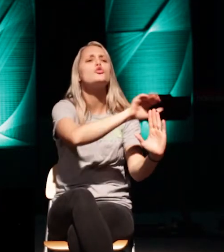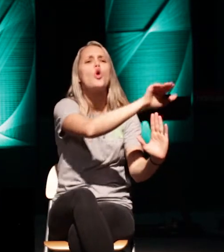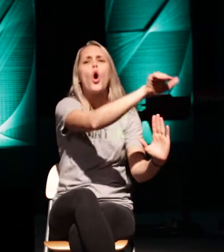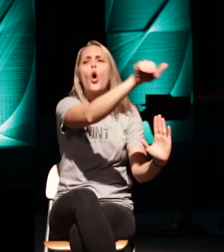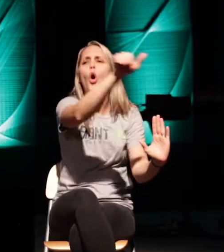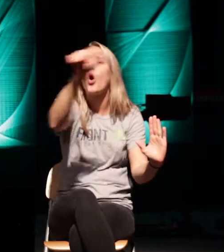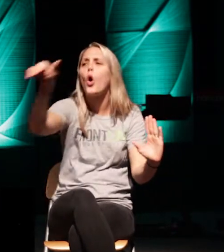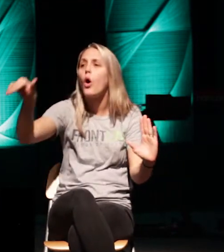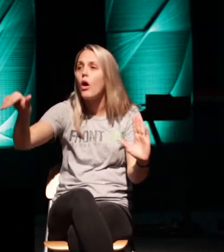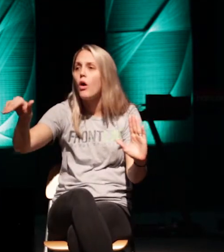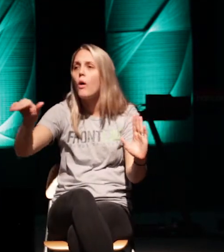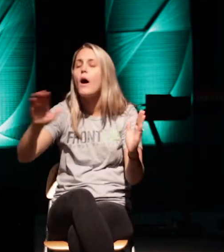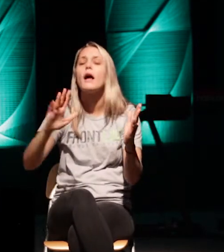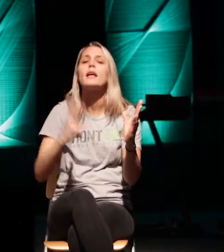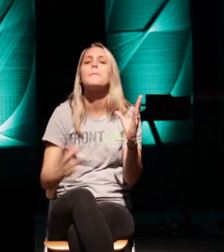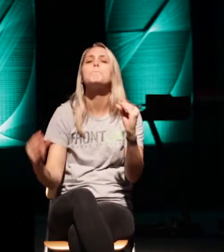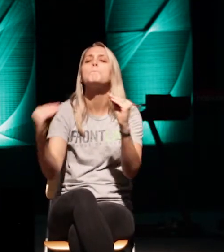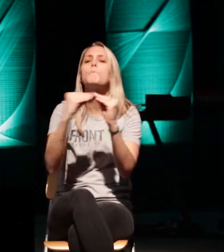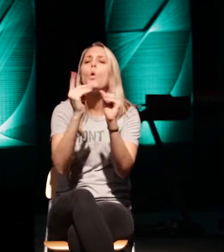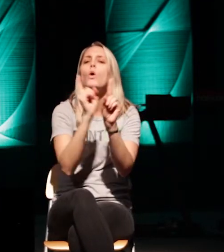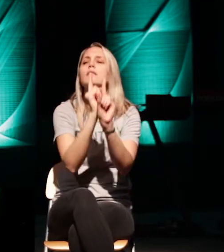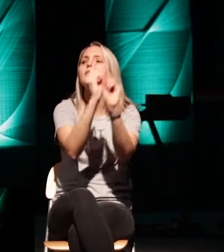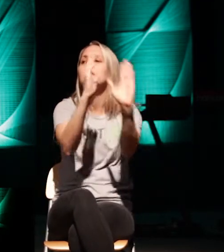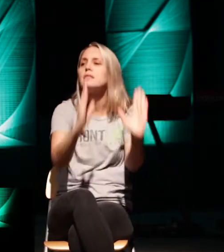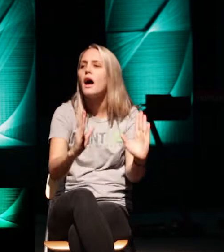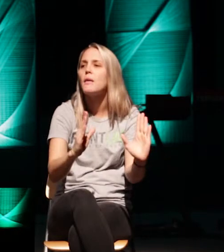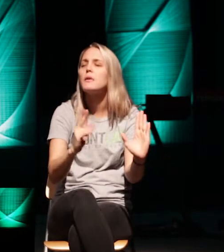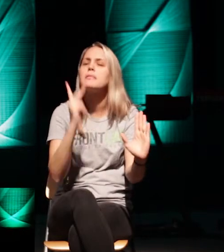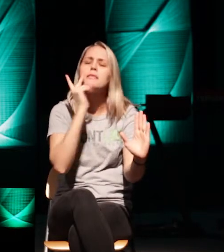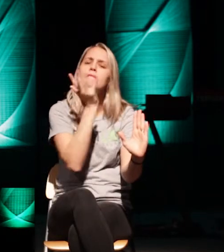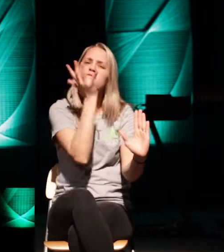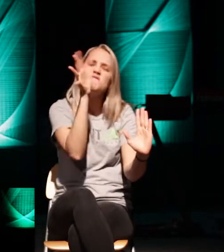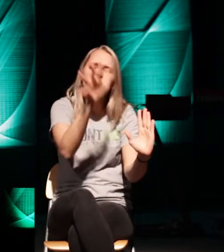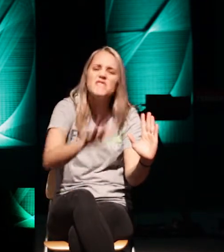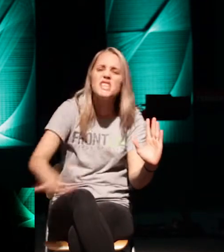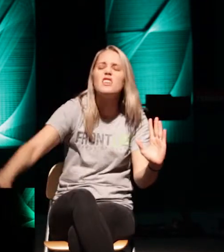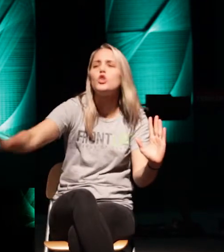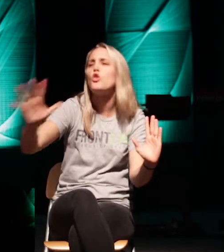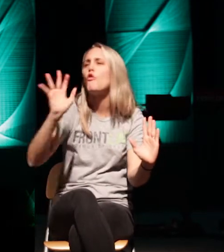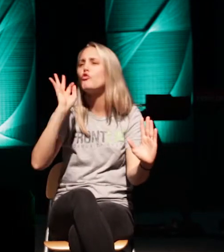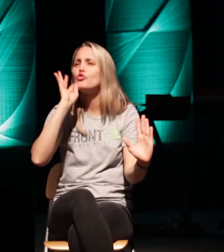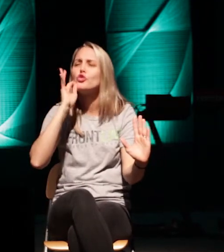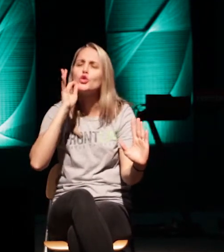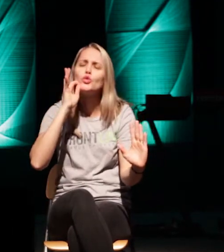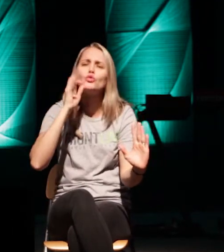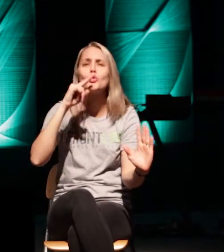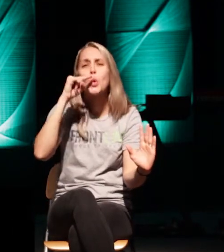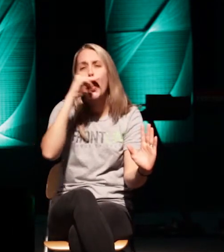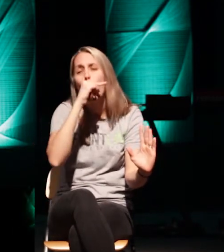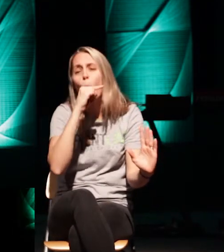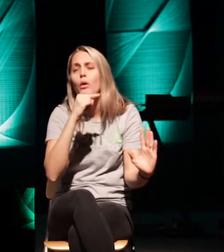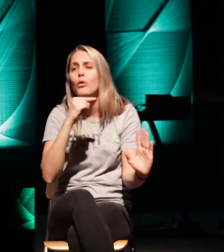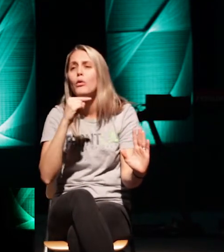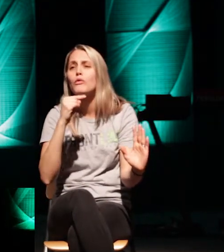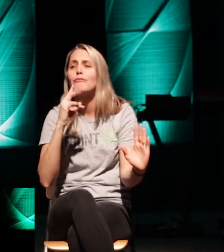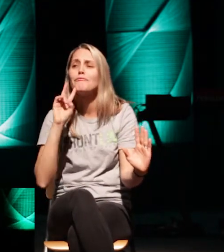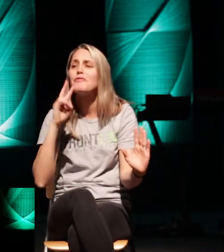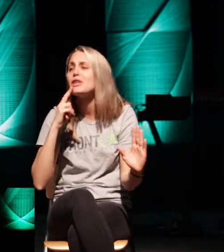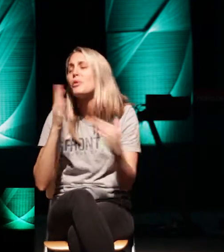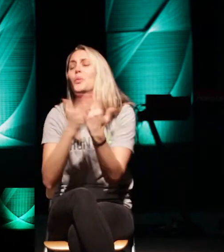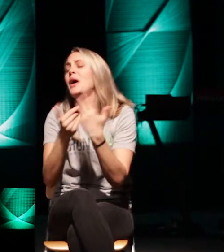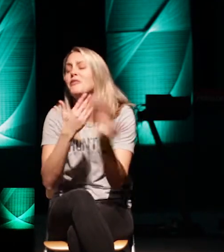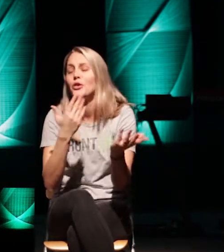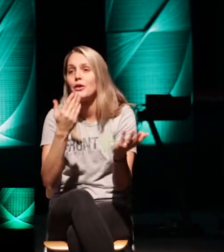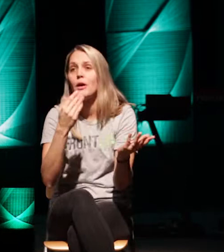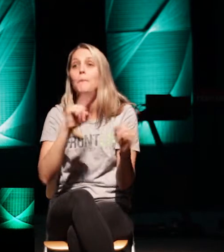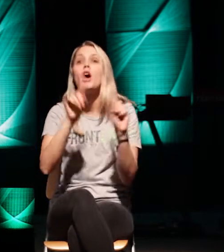that just everywhere you see, there's just fruit and it's ripe for the harvest. Maybe it's corn, maybe it's beans. I don't know what it is, but you just look, and